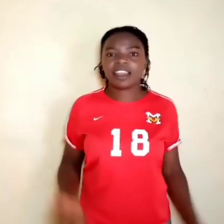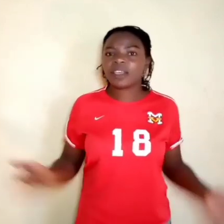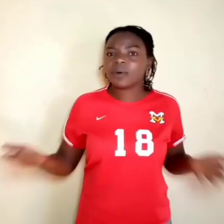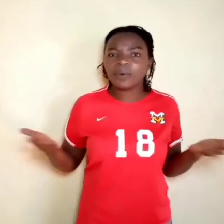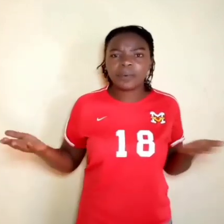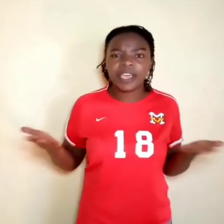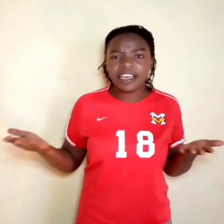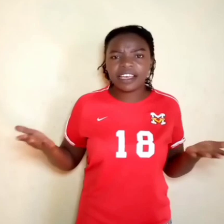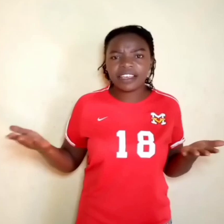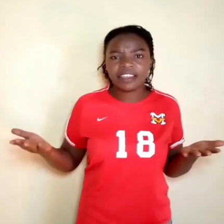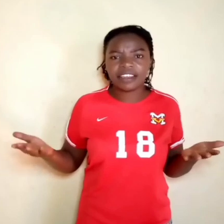Where.